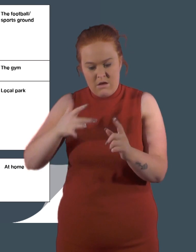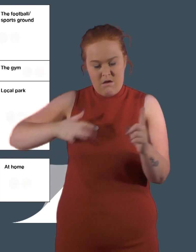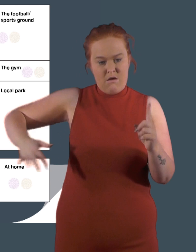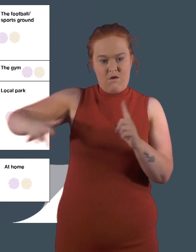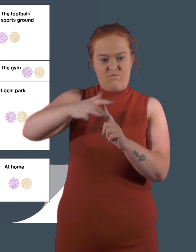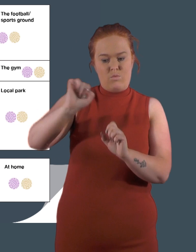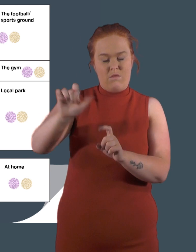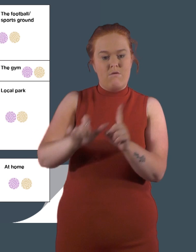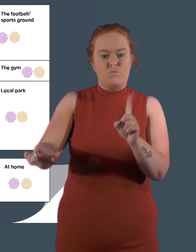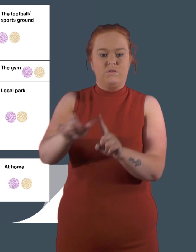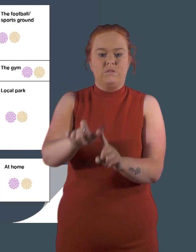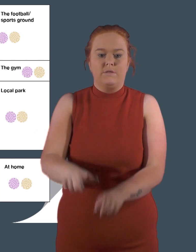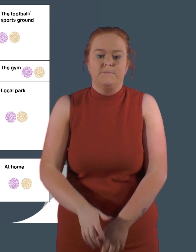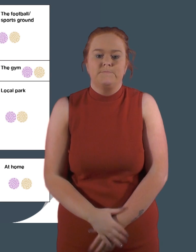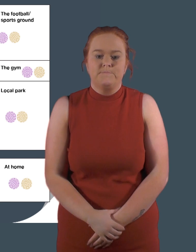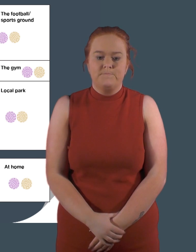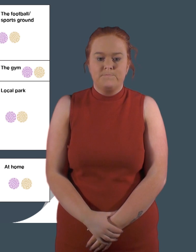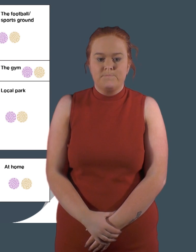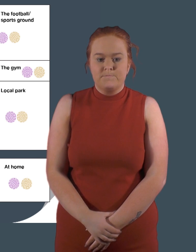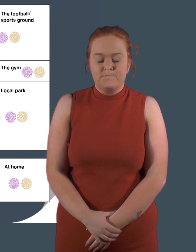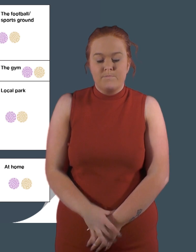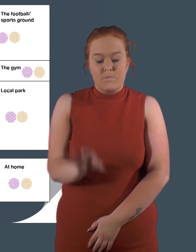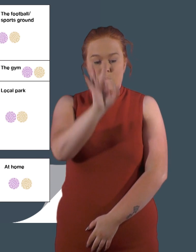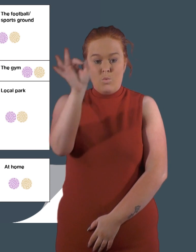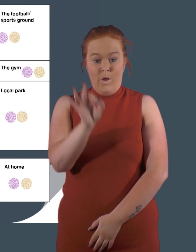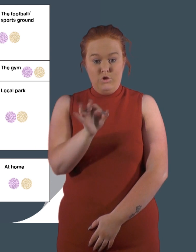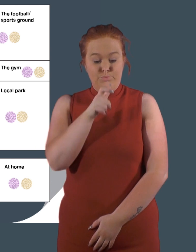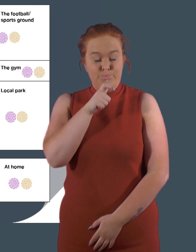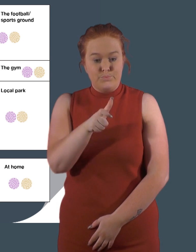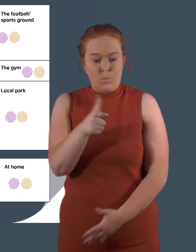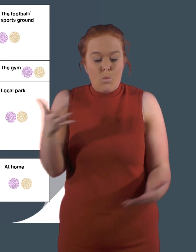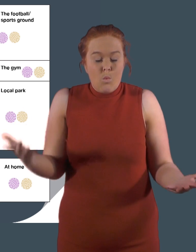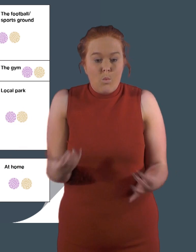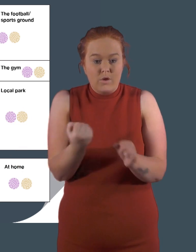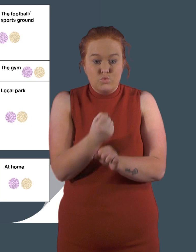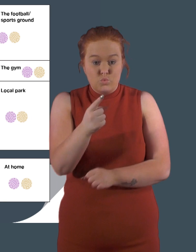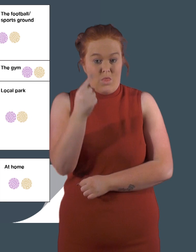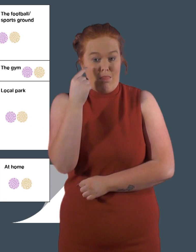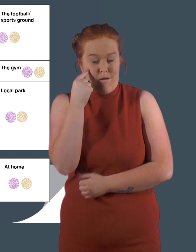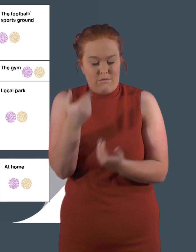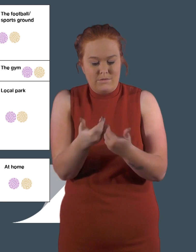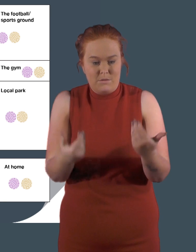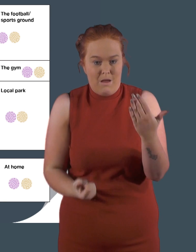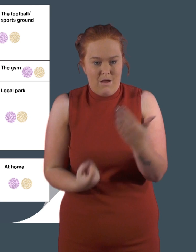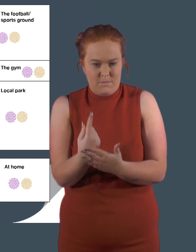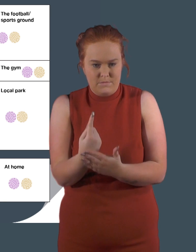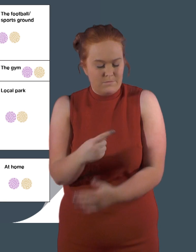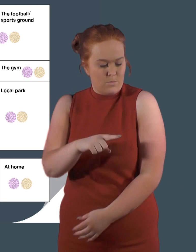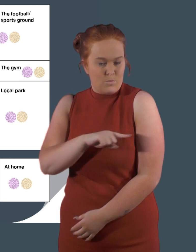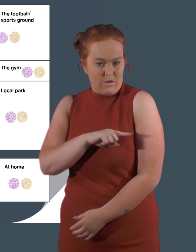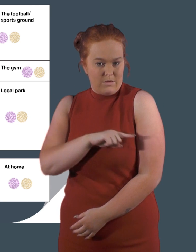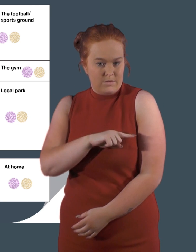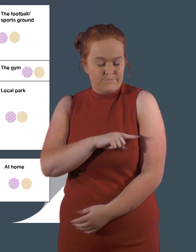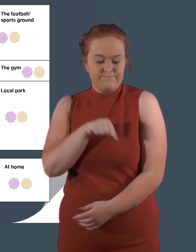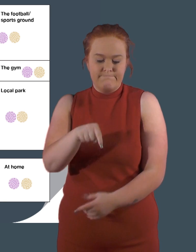This second pair of maps was created in a completely different community by a different group of learners and tutors. You'll see this first one